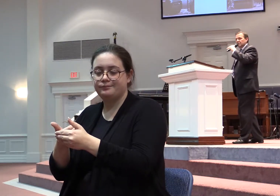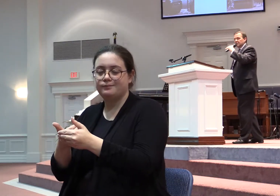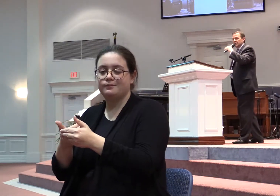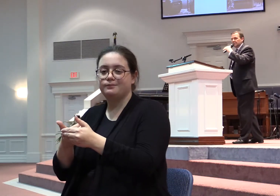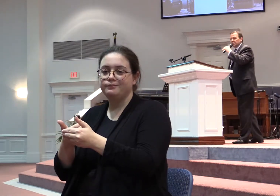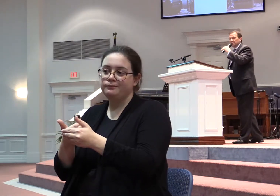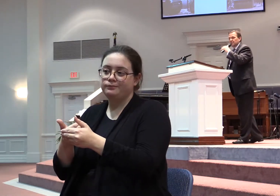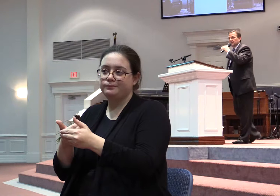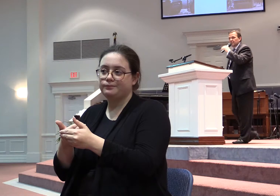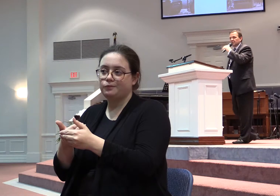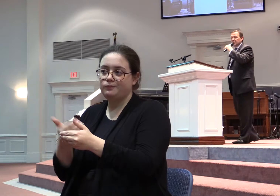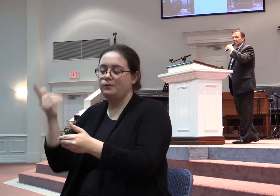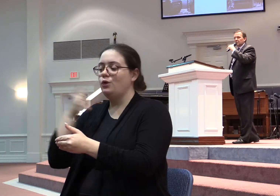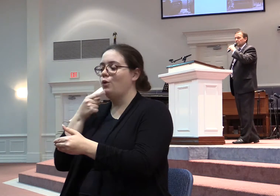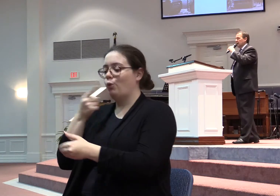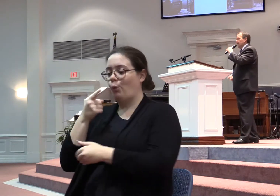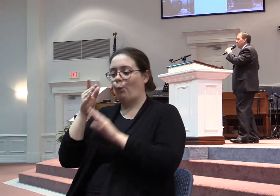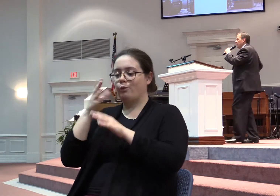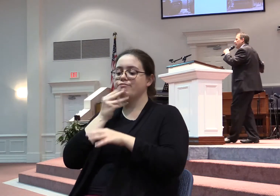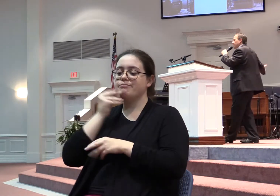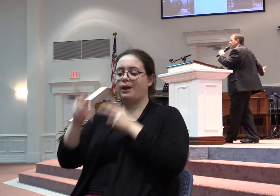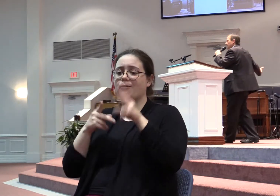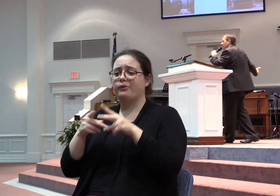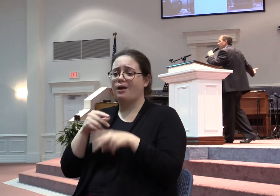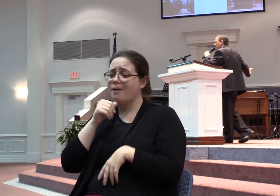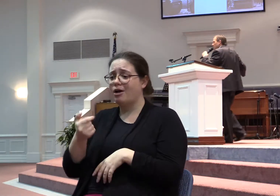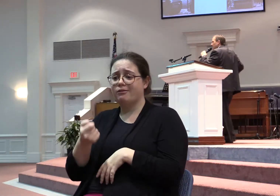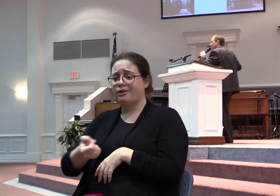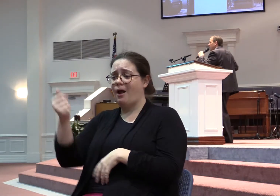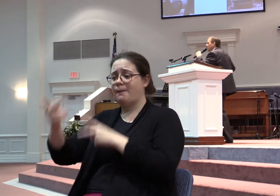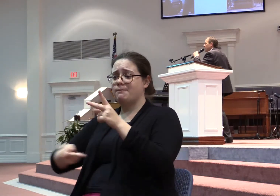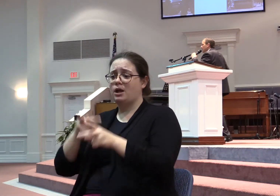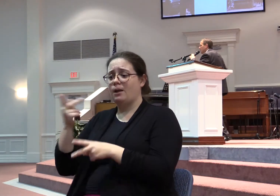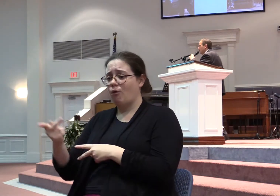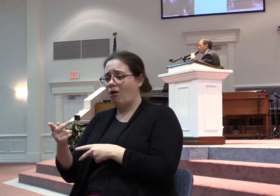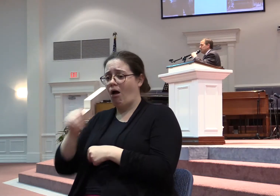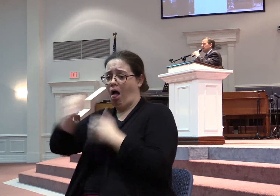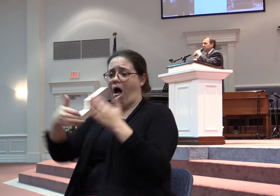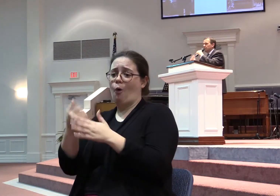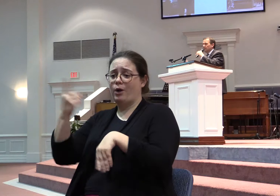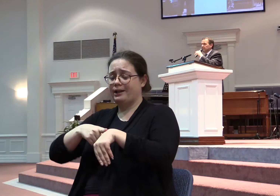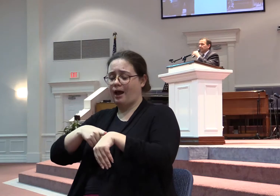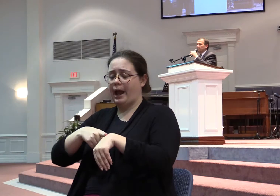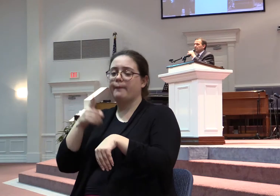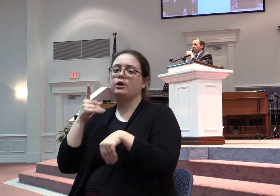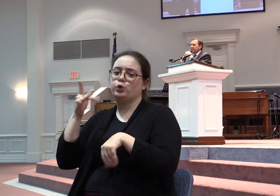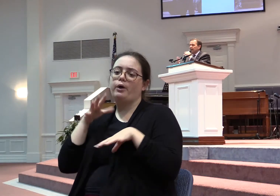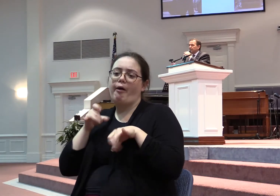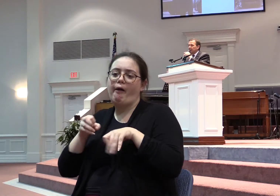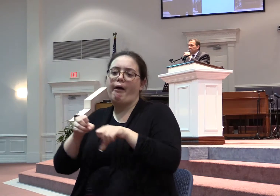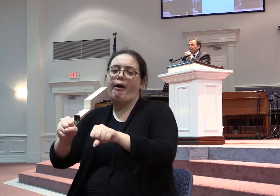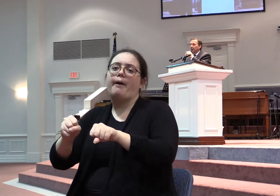told the children of Israel, he said, I'm going to drive out all the inhabitants of the land. I'm going to drive them out little by little. You're going to possess the promised land. That was a